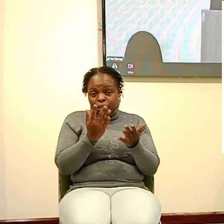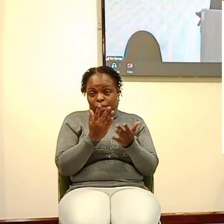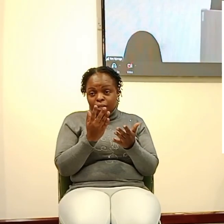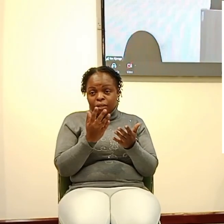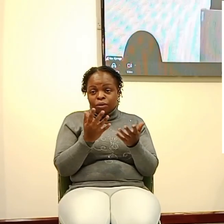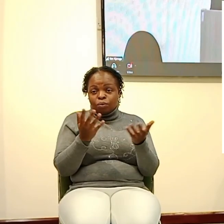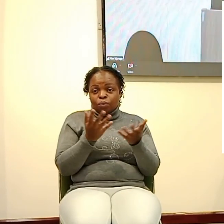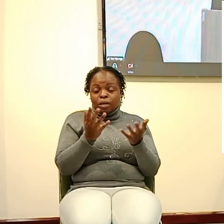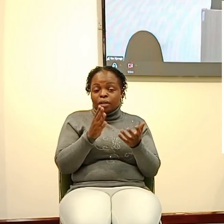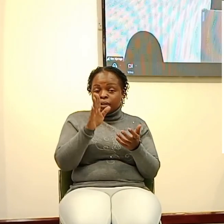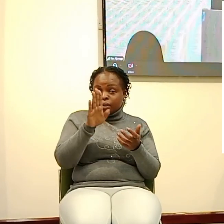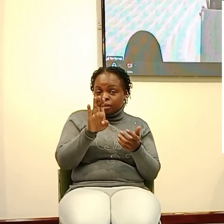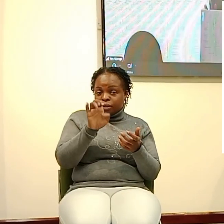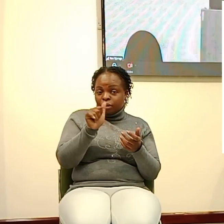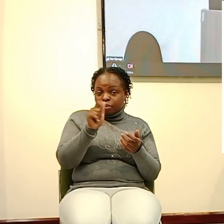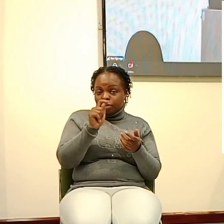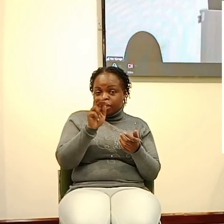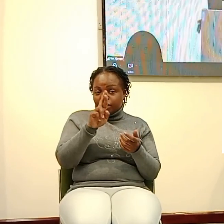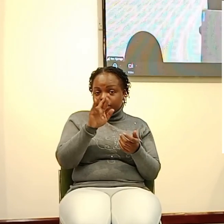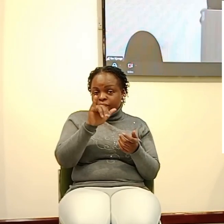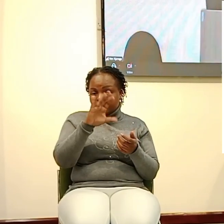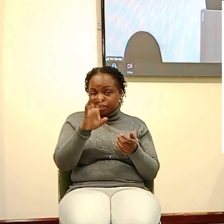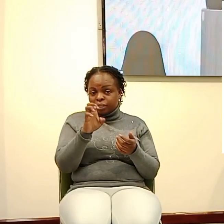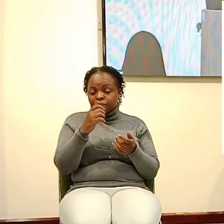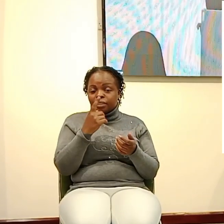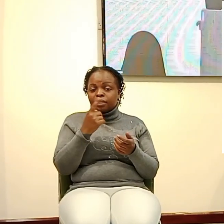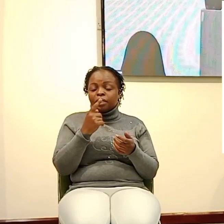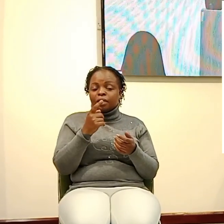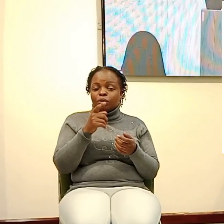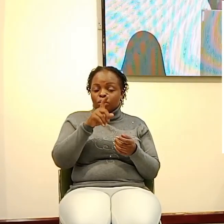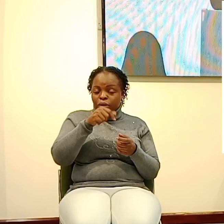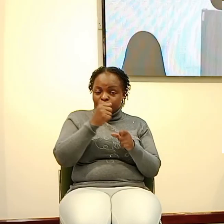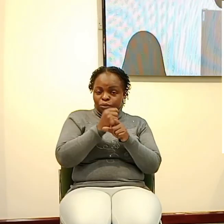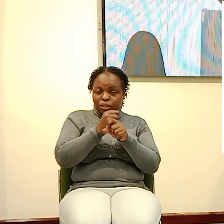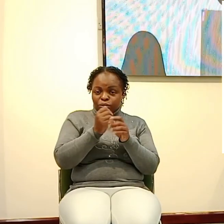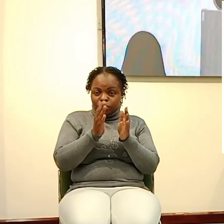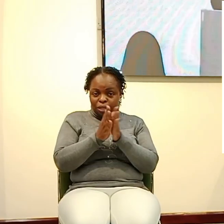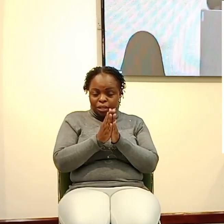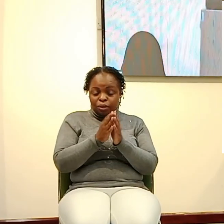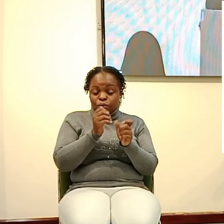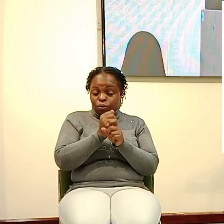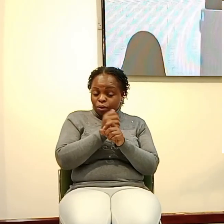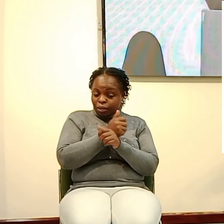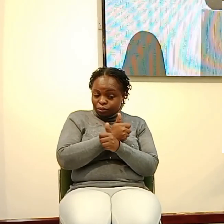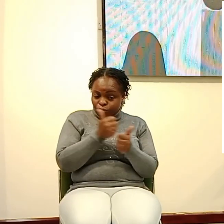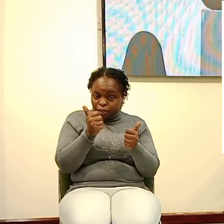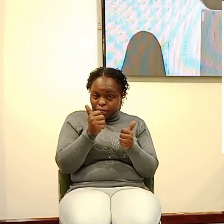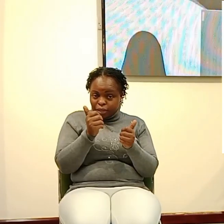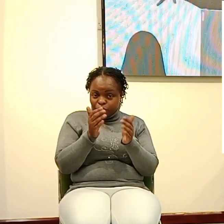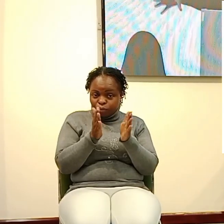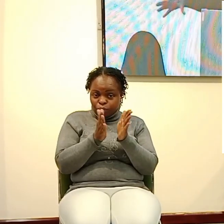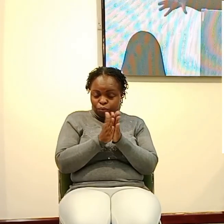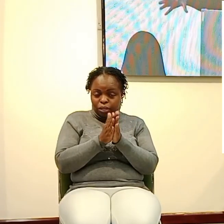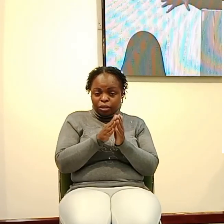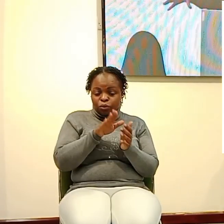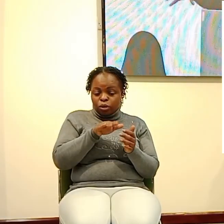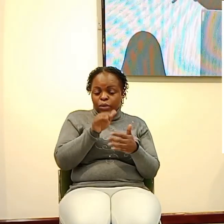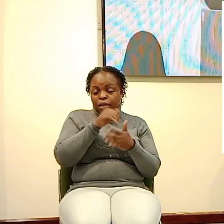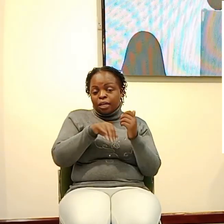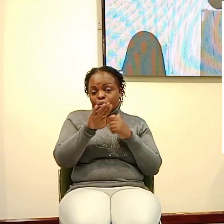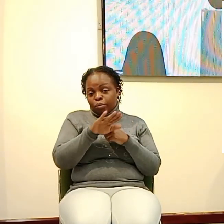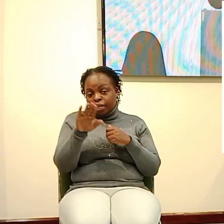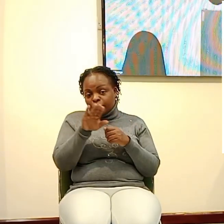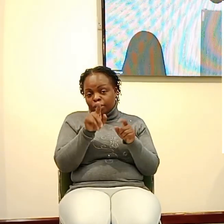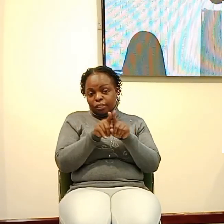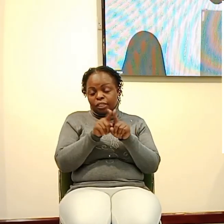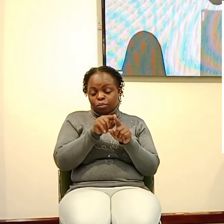used to work together, we worked very well with the women in parliament and the women's rights movement. We would